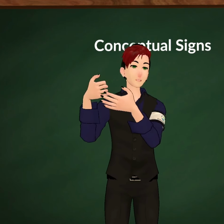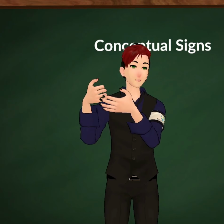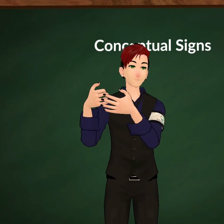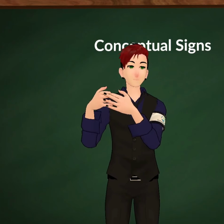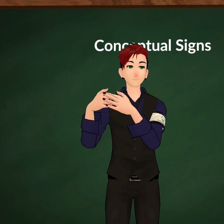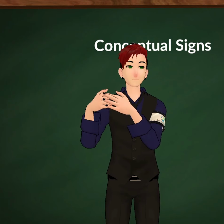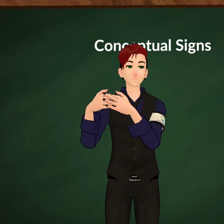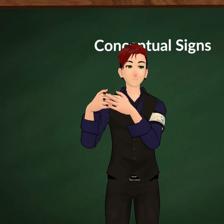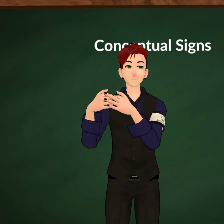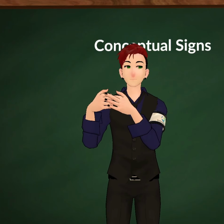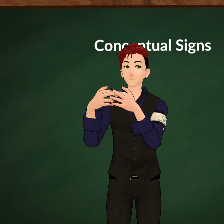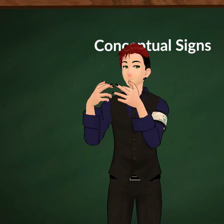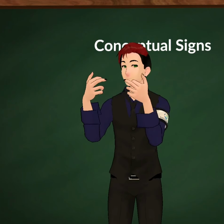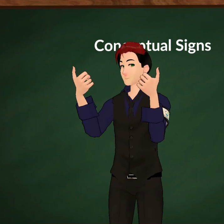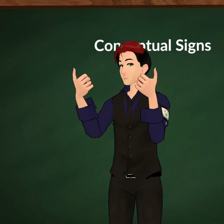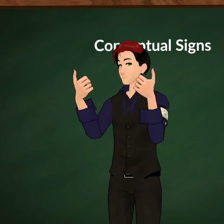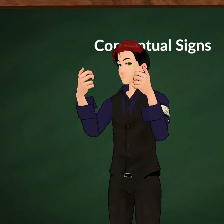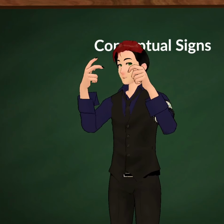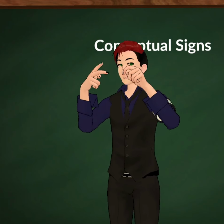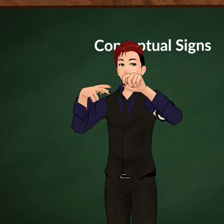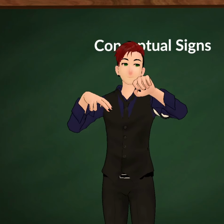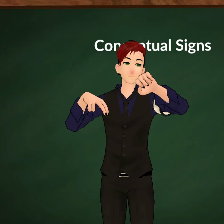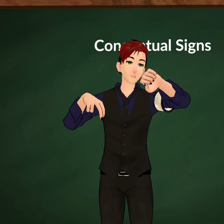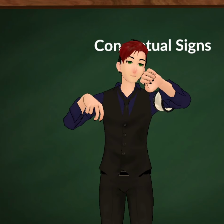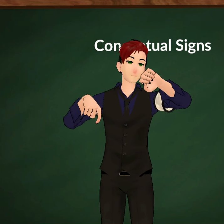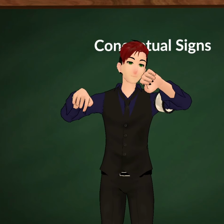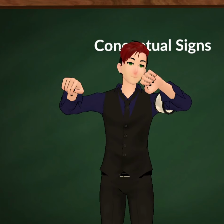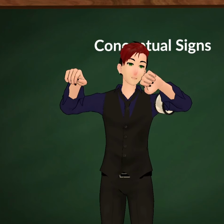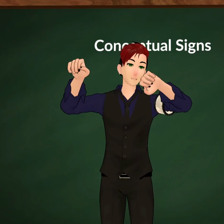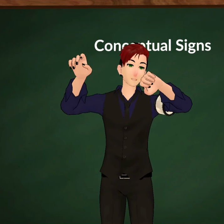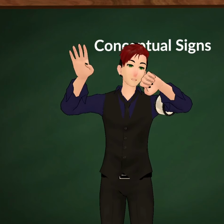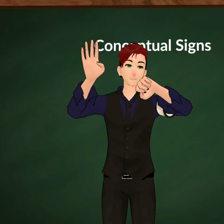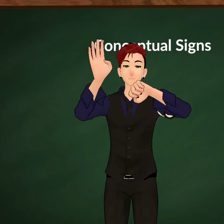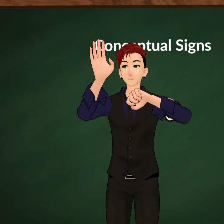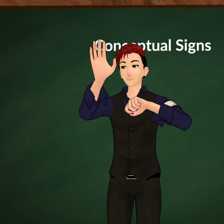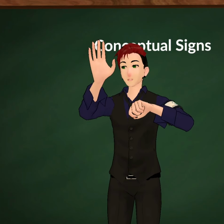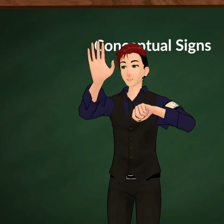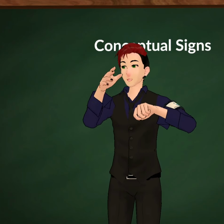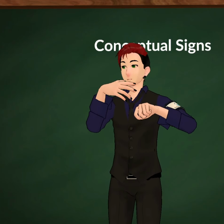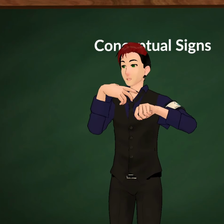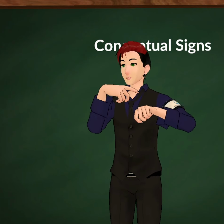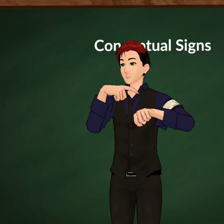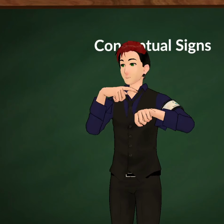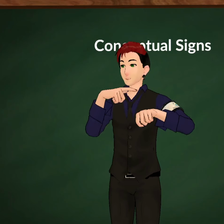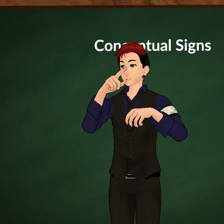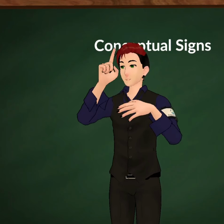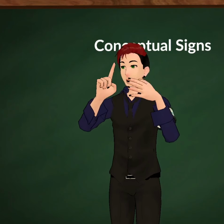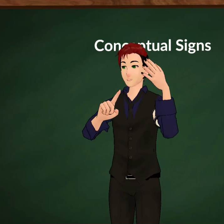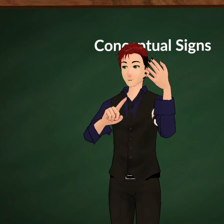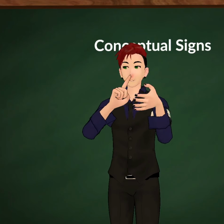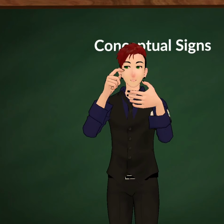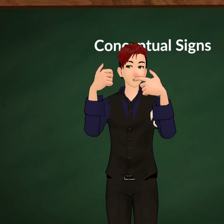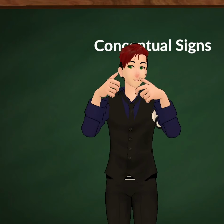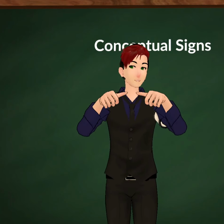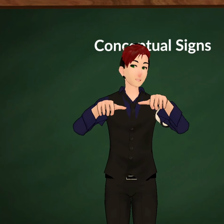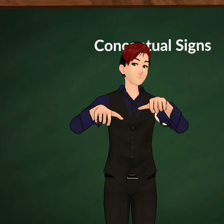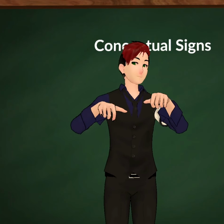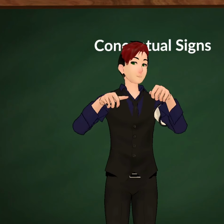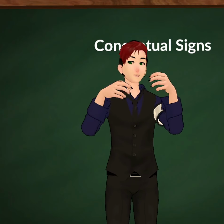help. So, all right, okay. Well, it is 5 o'clock my time. It's been an hour since I posted the link. So I'm going